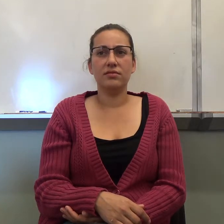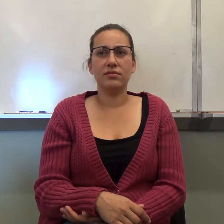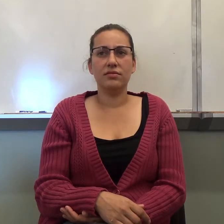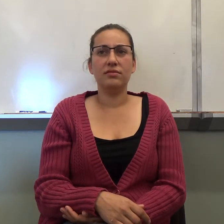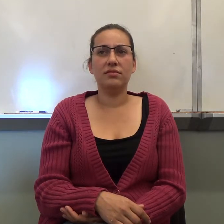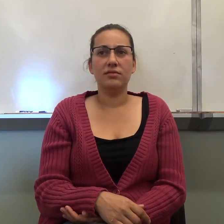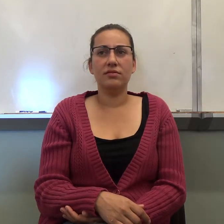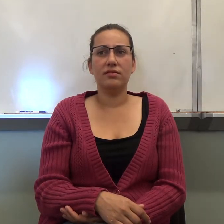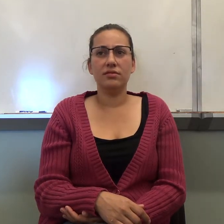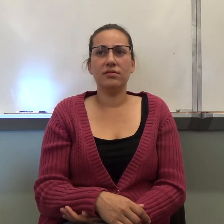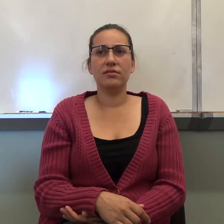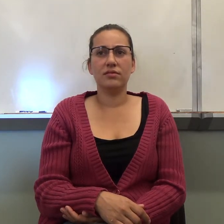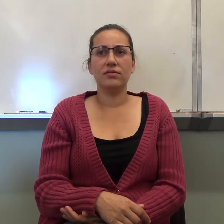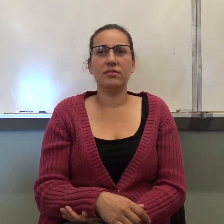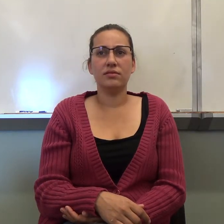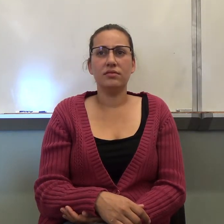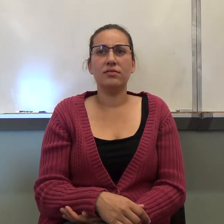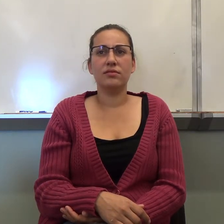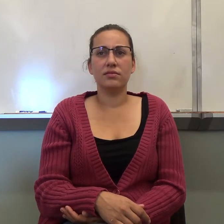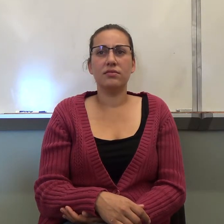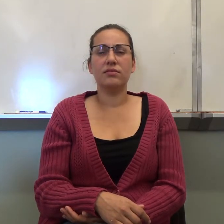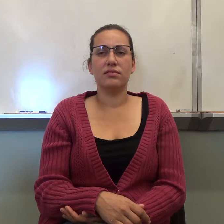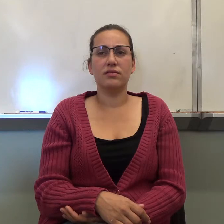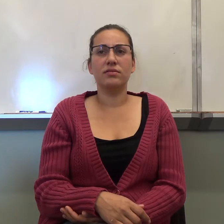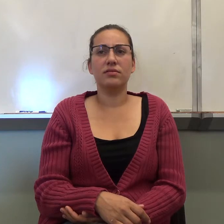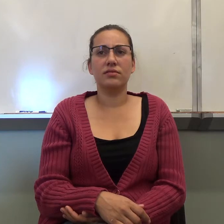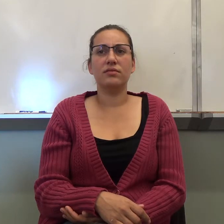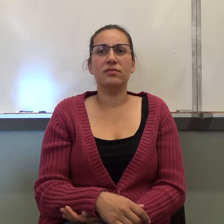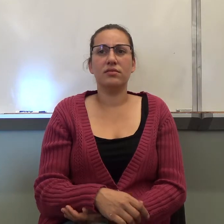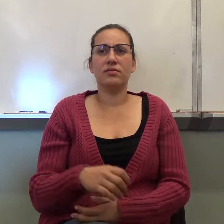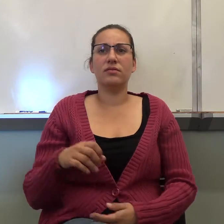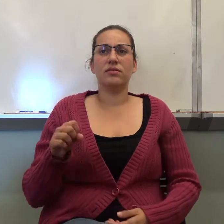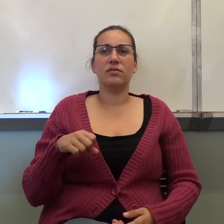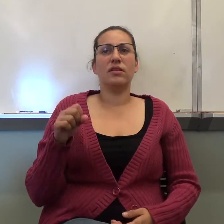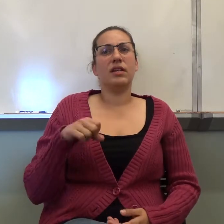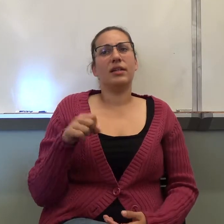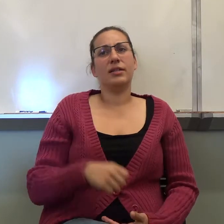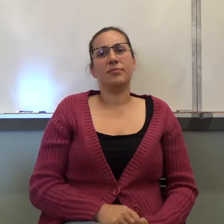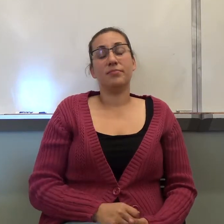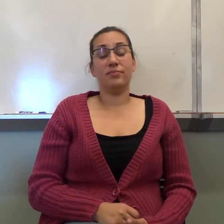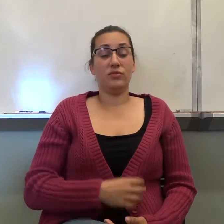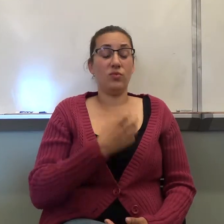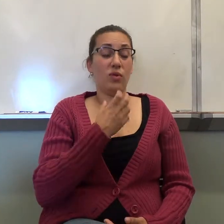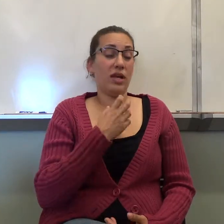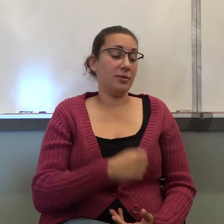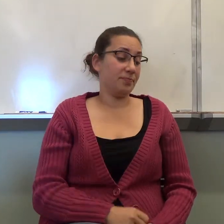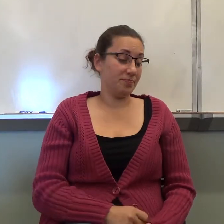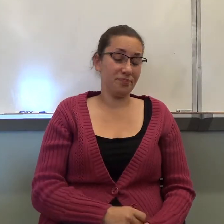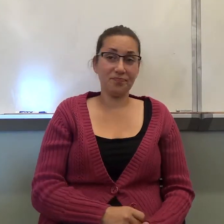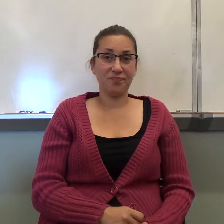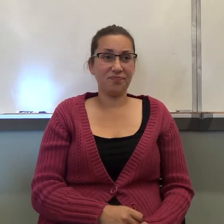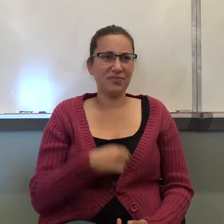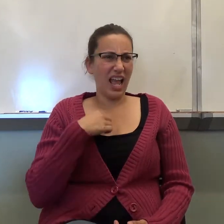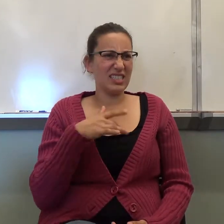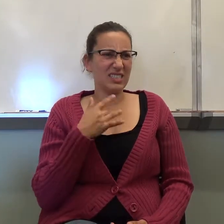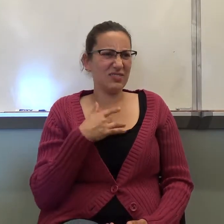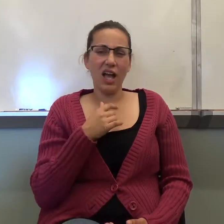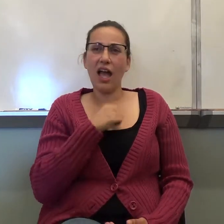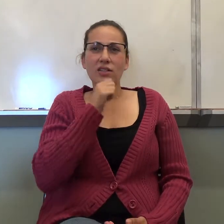like that would be true. An example would be this. 2 times, let's stick with numbers for right now. 2 times